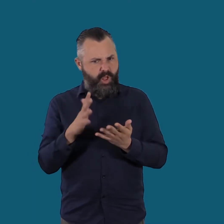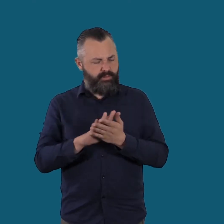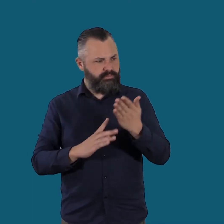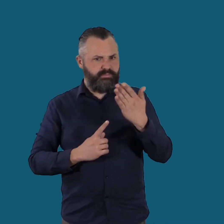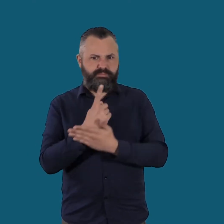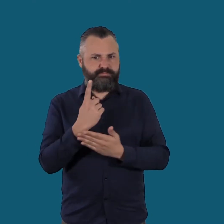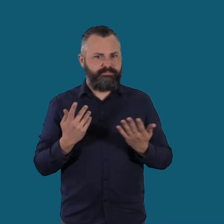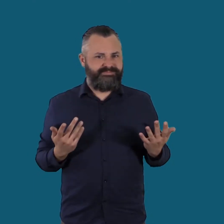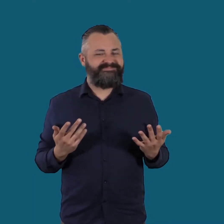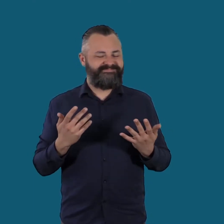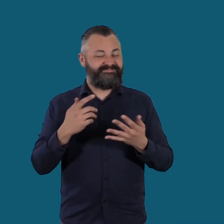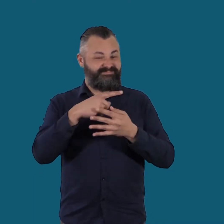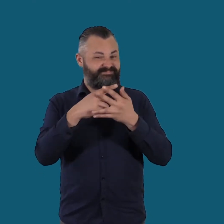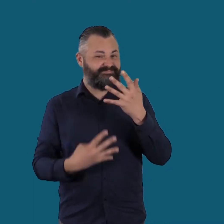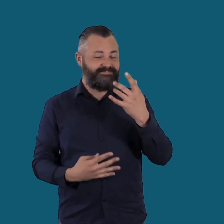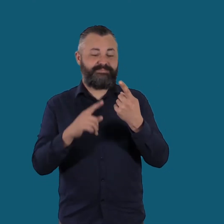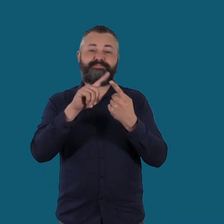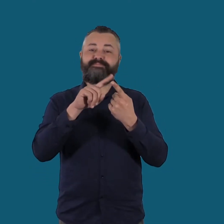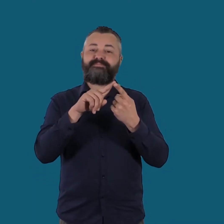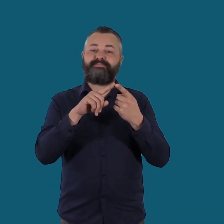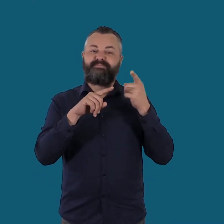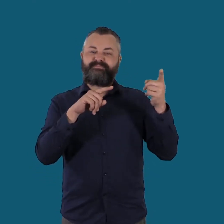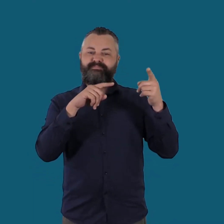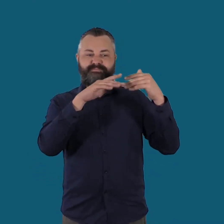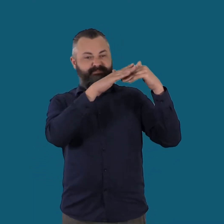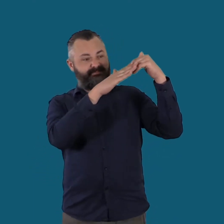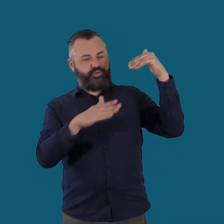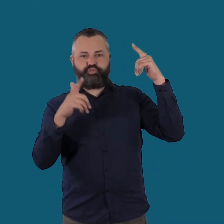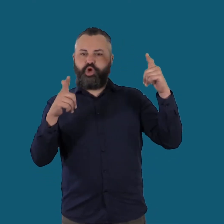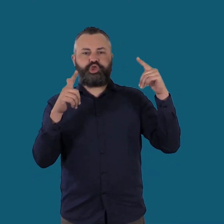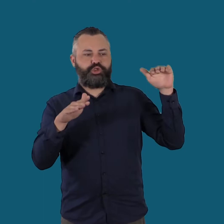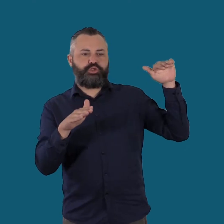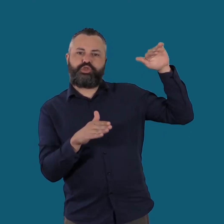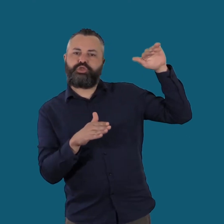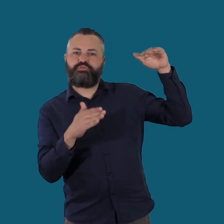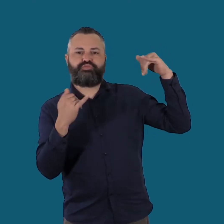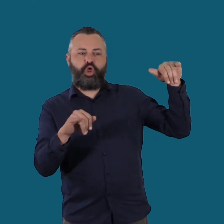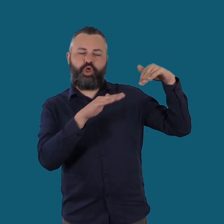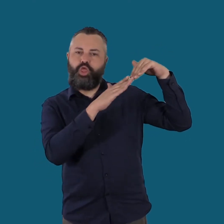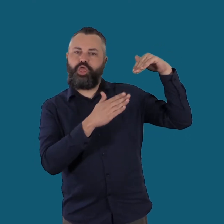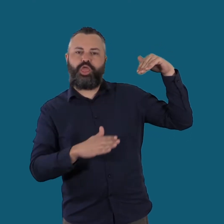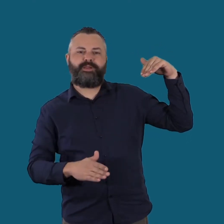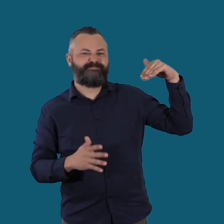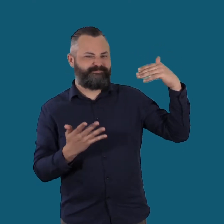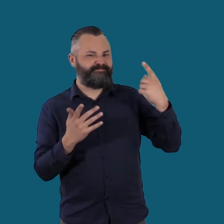What caused the landslide? The cause of the landslide disaster included a combination of reasons: an unstable hill